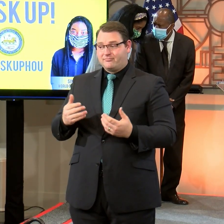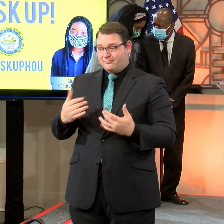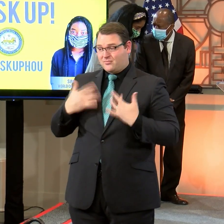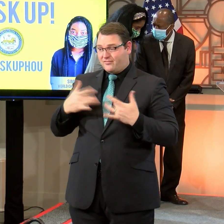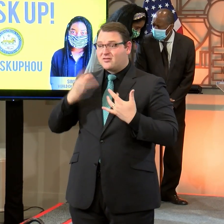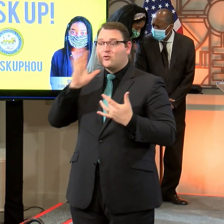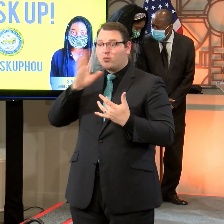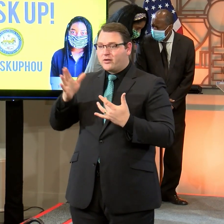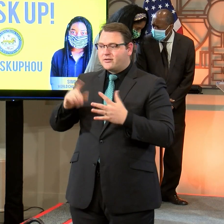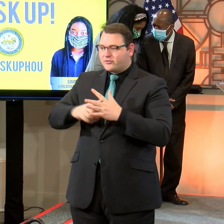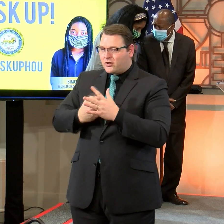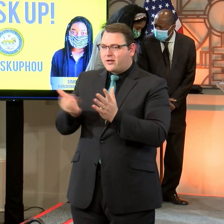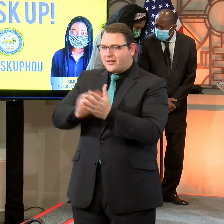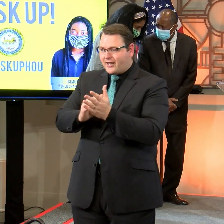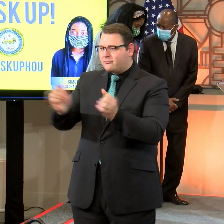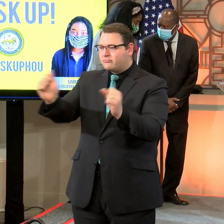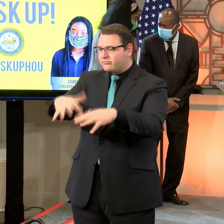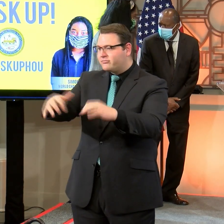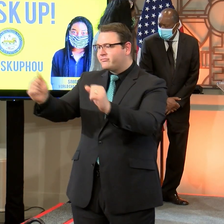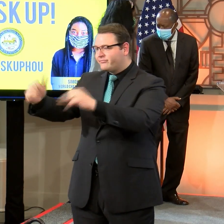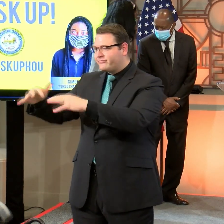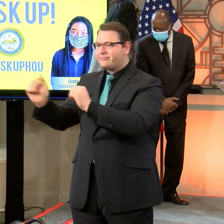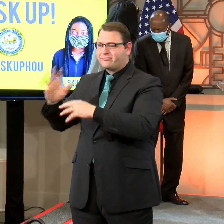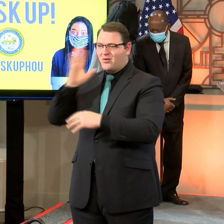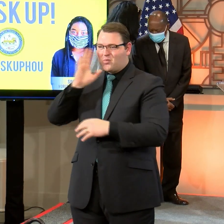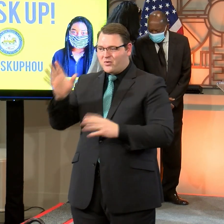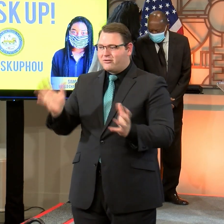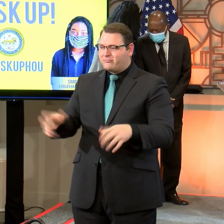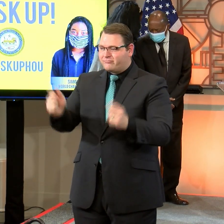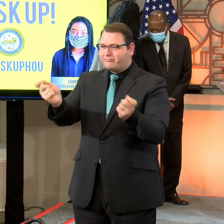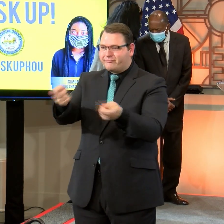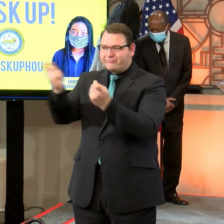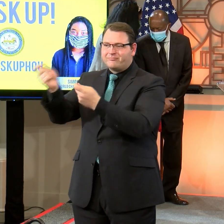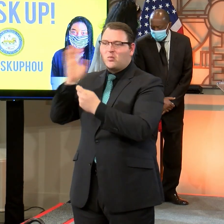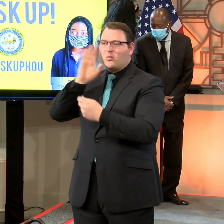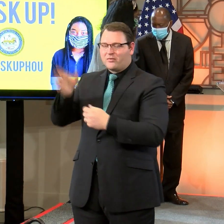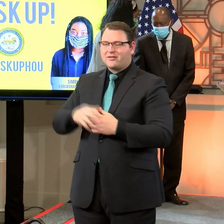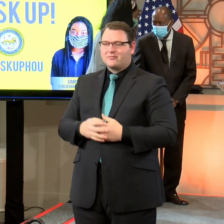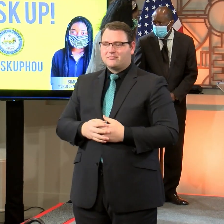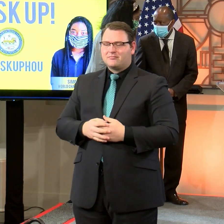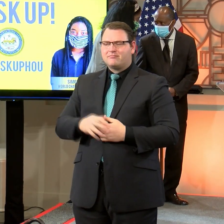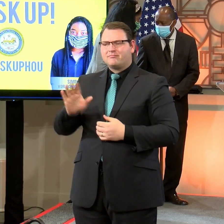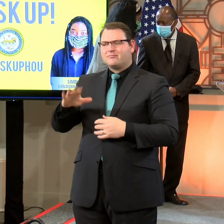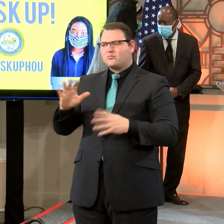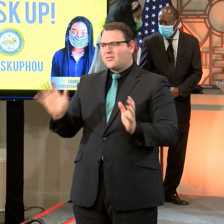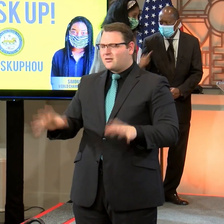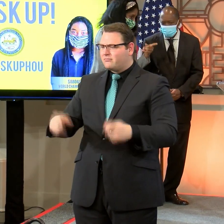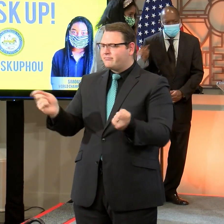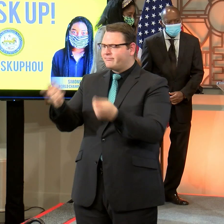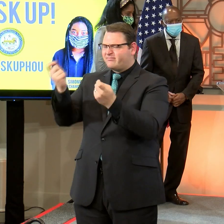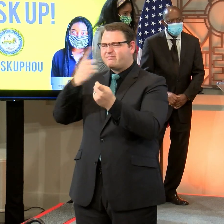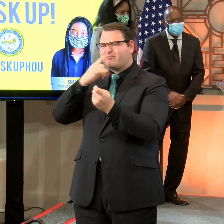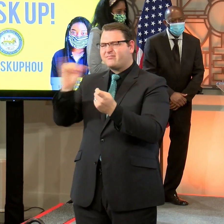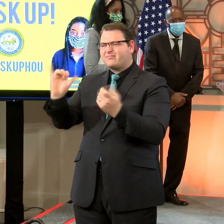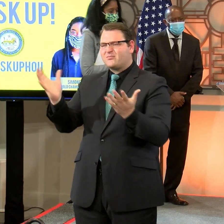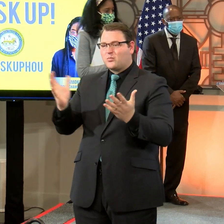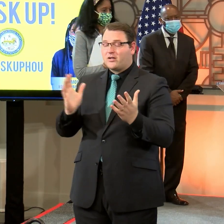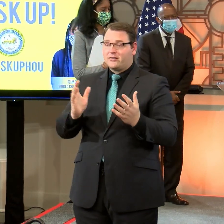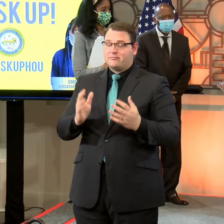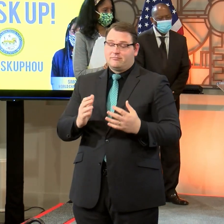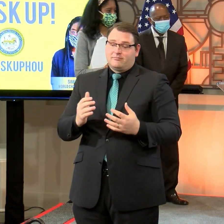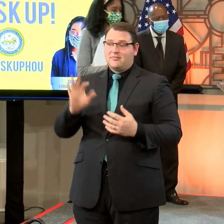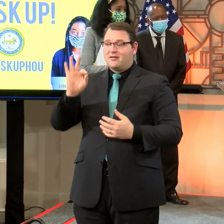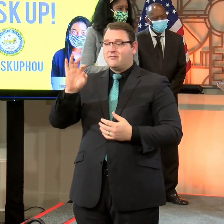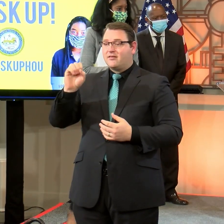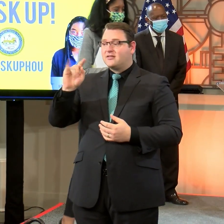come back. But events are many things. We build small festivals, which are really big cities when you think